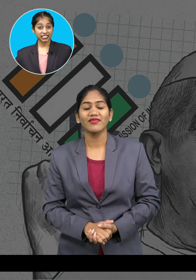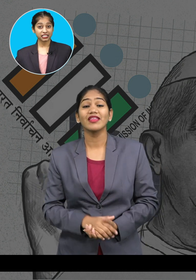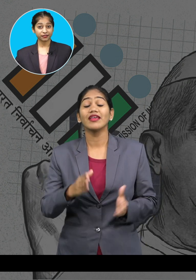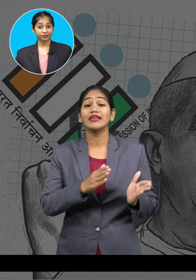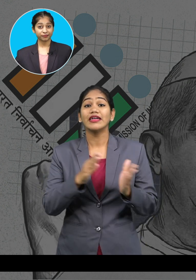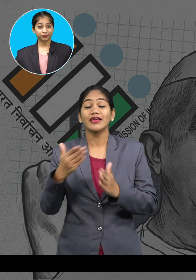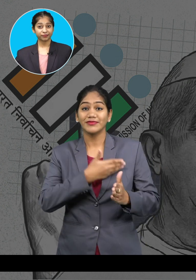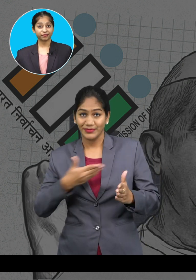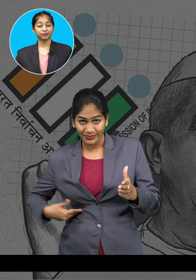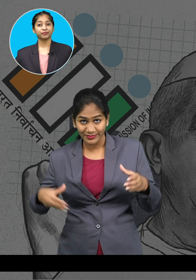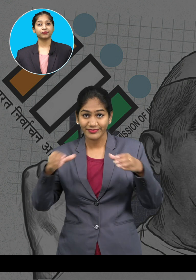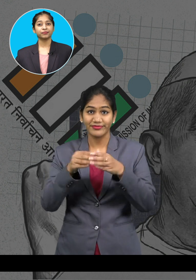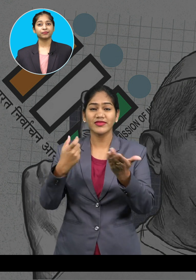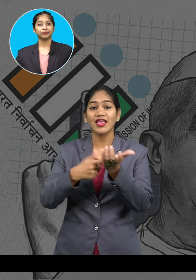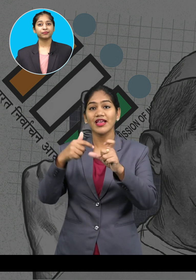Reddys,